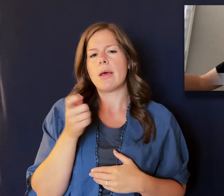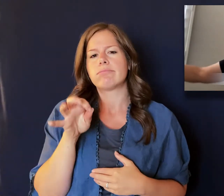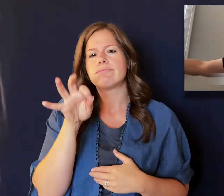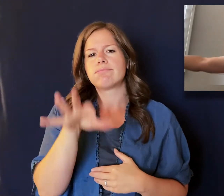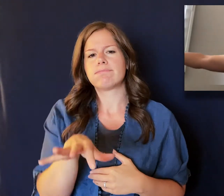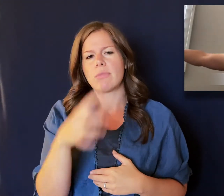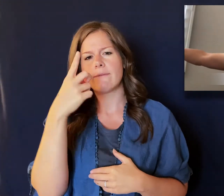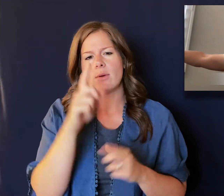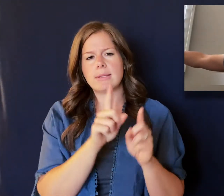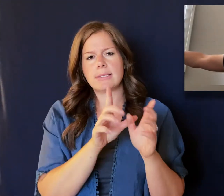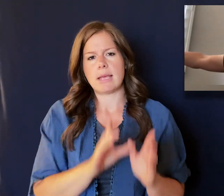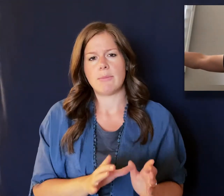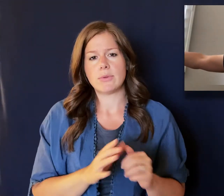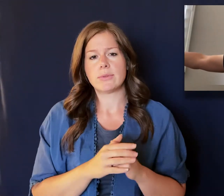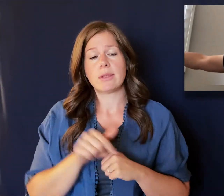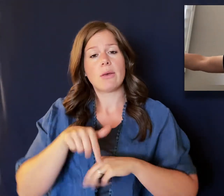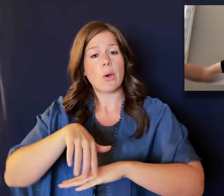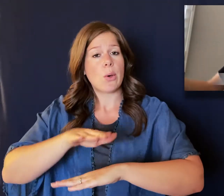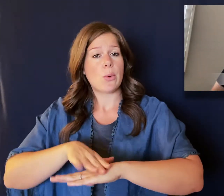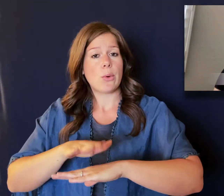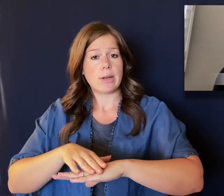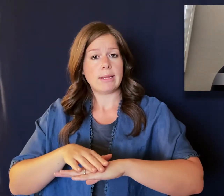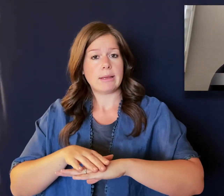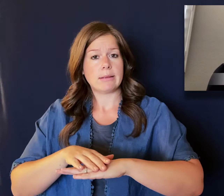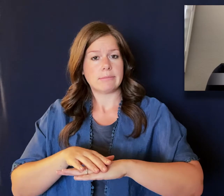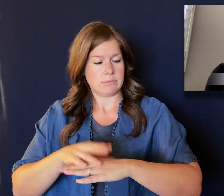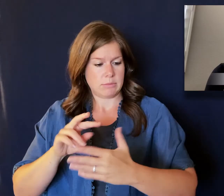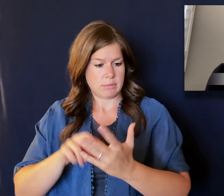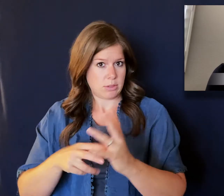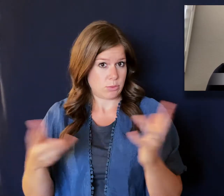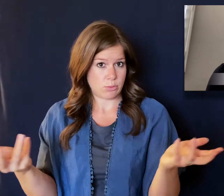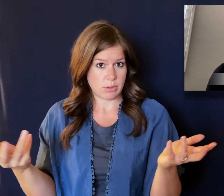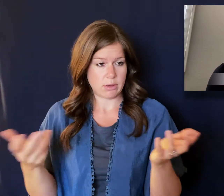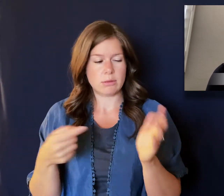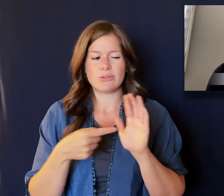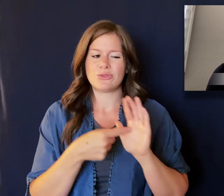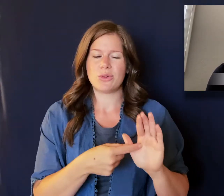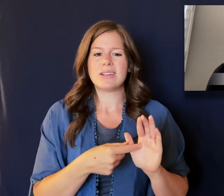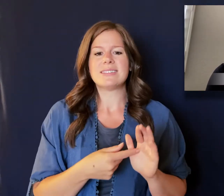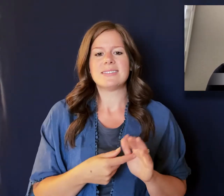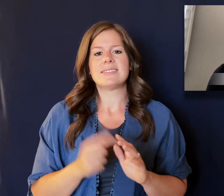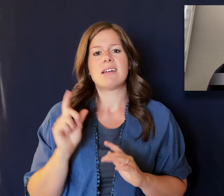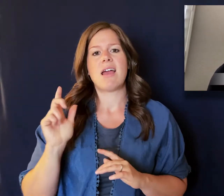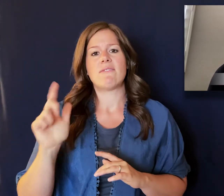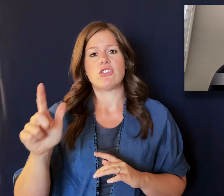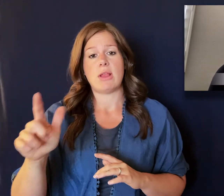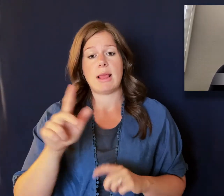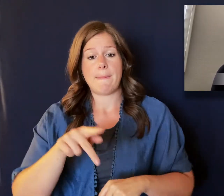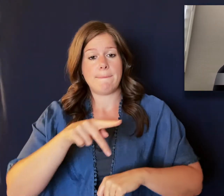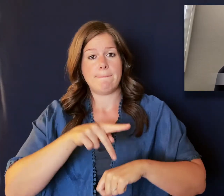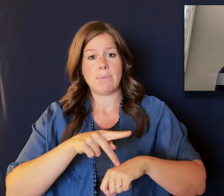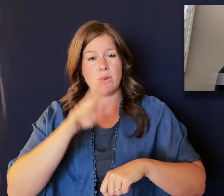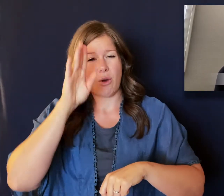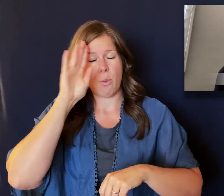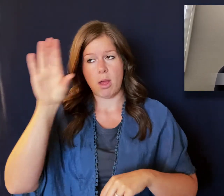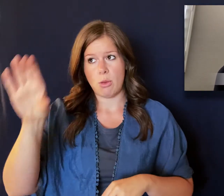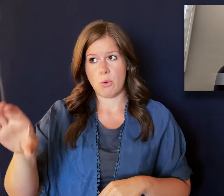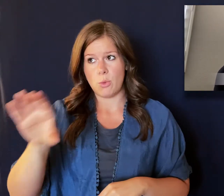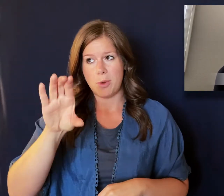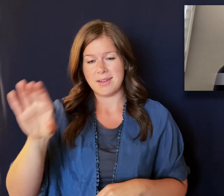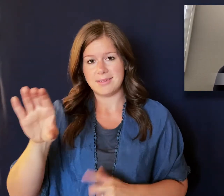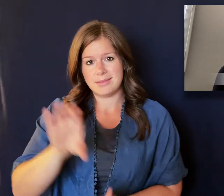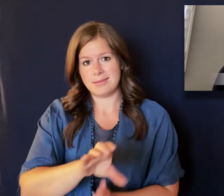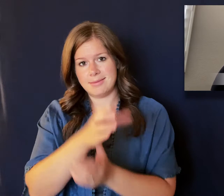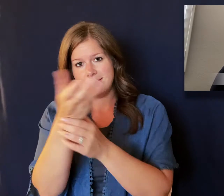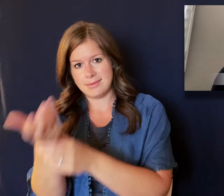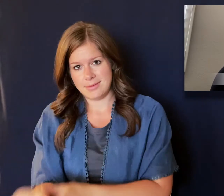somebody else will stretch out your hand and lead you where you don't want to go. He's showing him the cross, the means by which Peter would die at